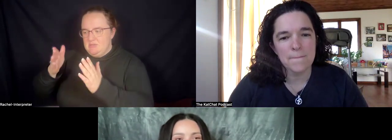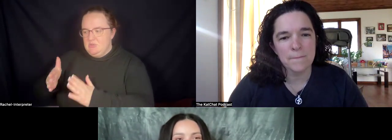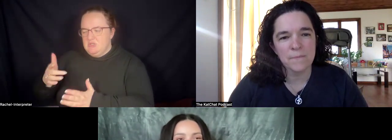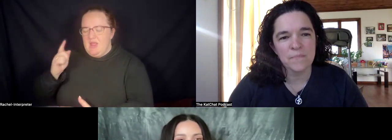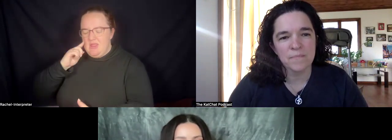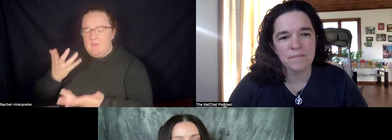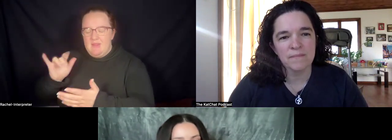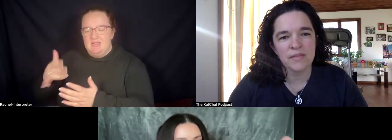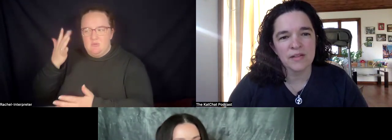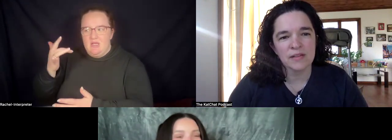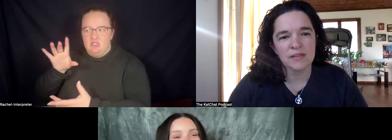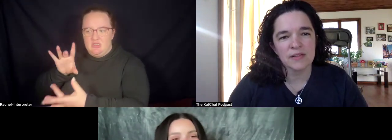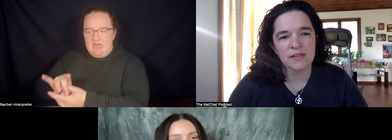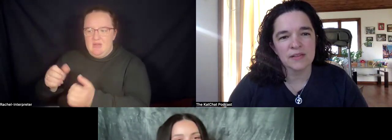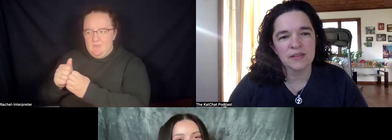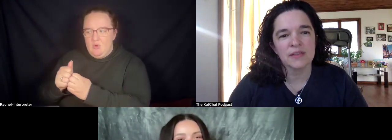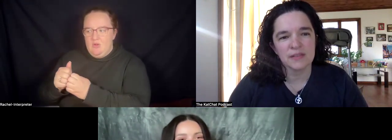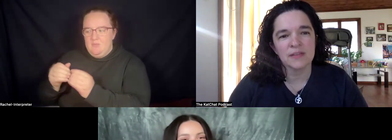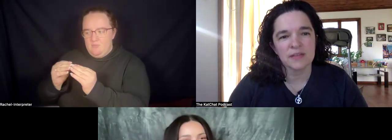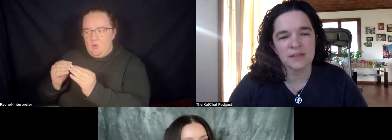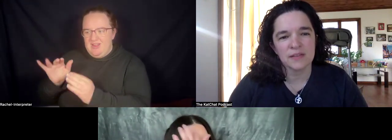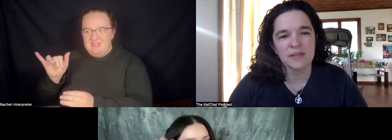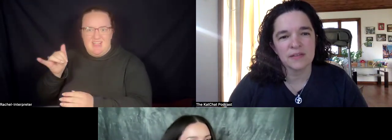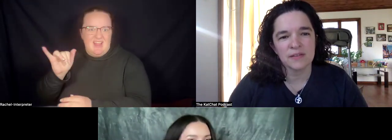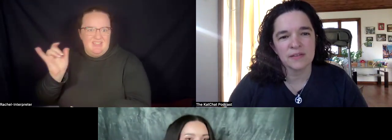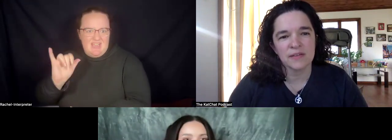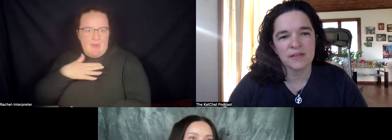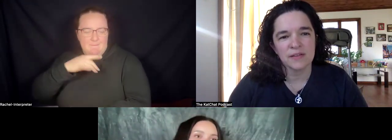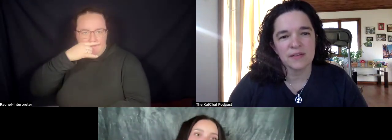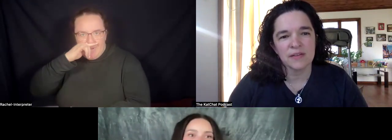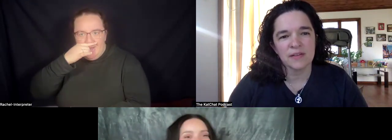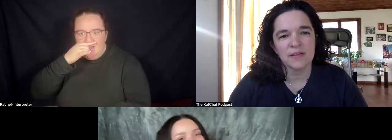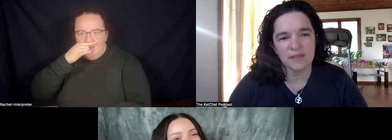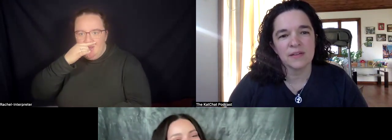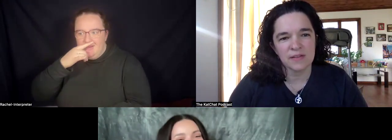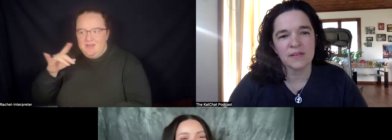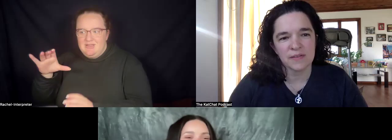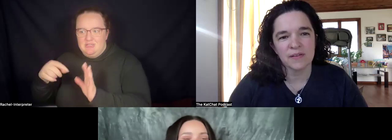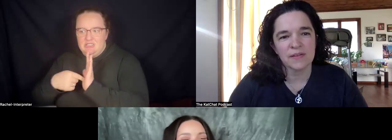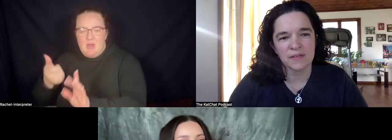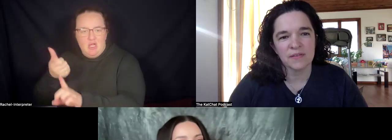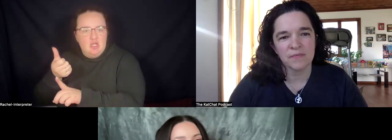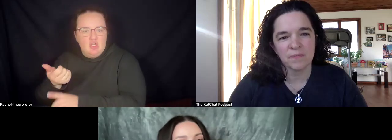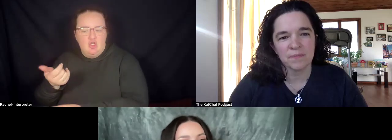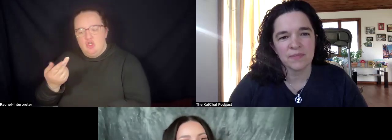connected with them more because she's like, well, that's my kid on the screen right there doing her.